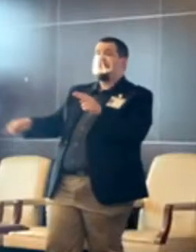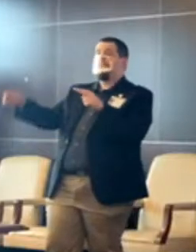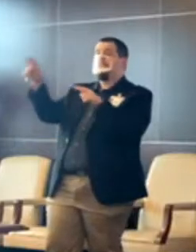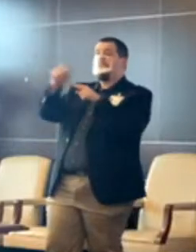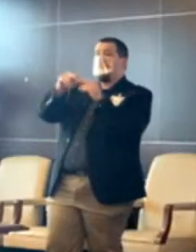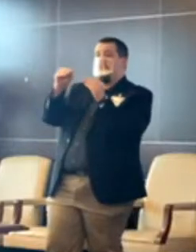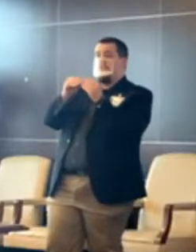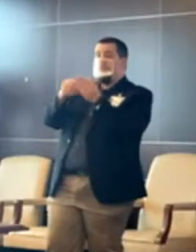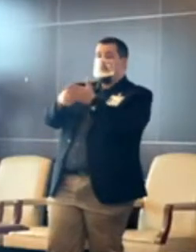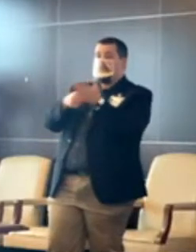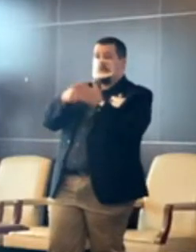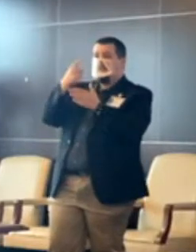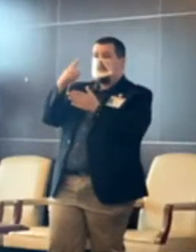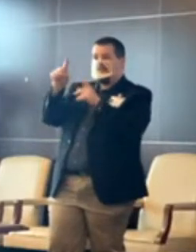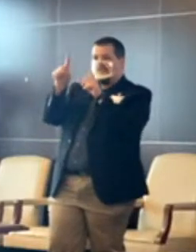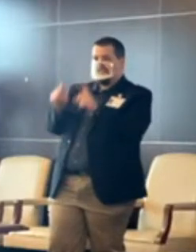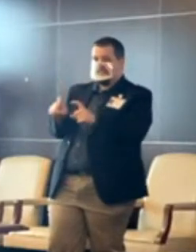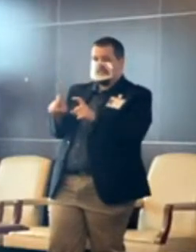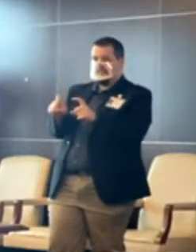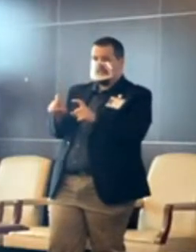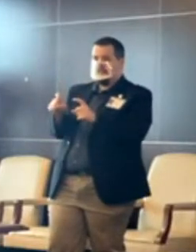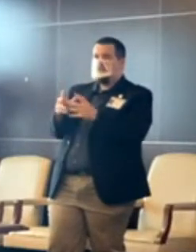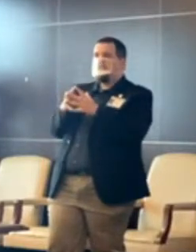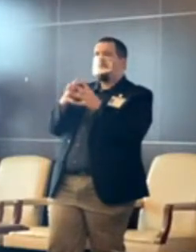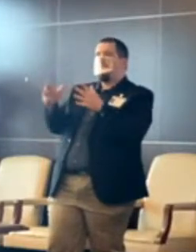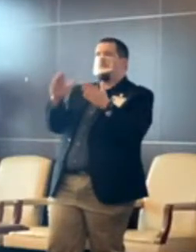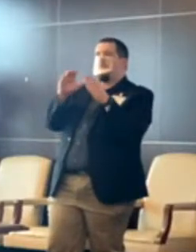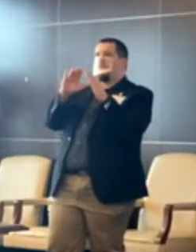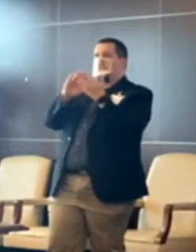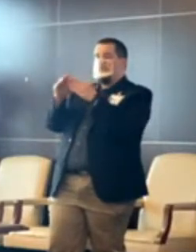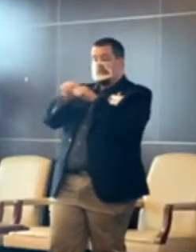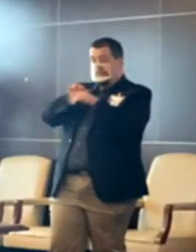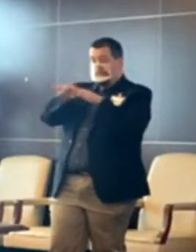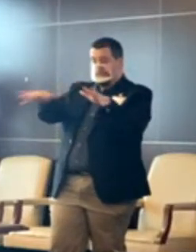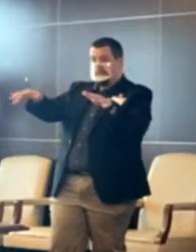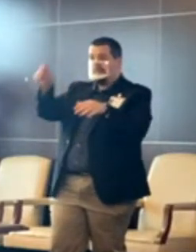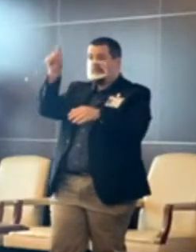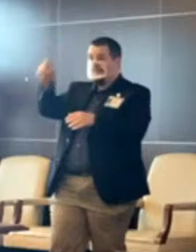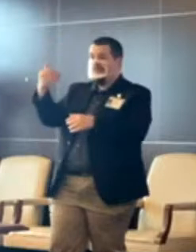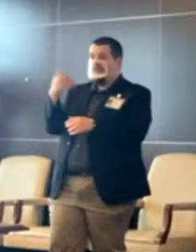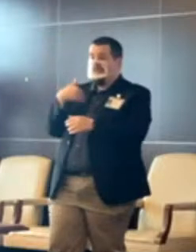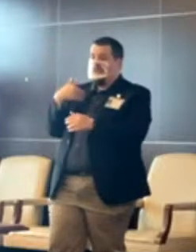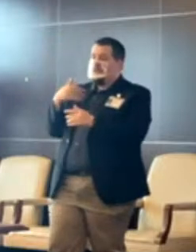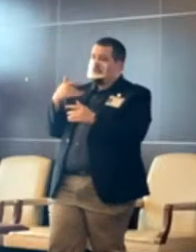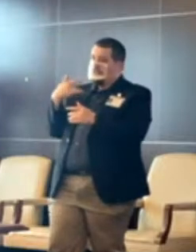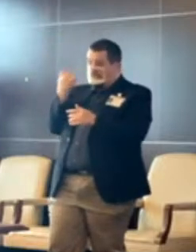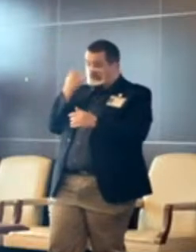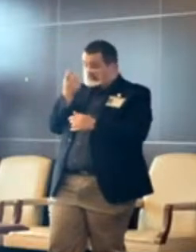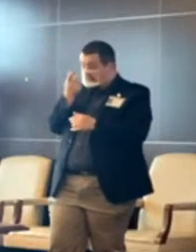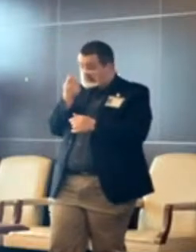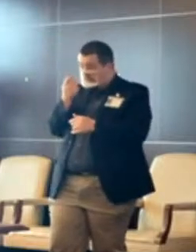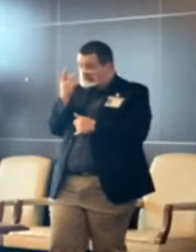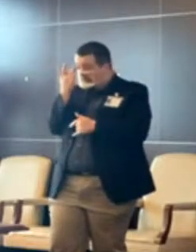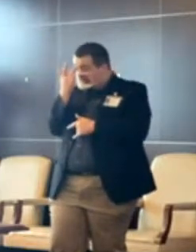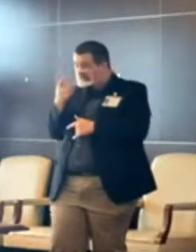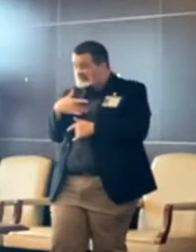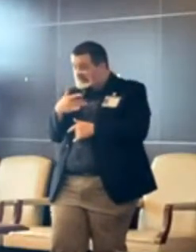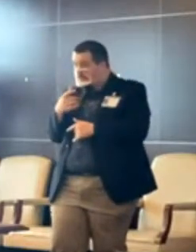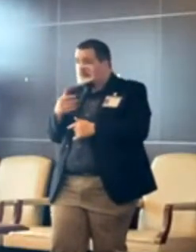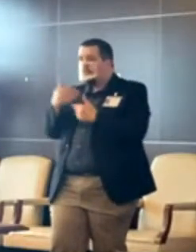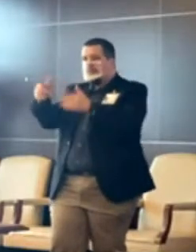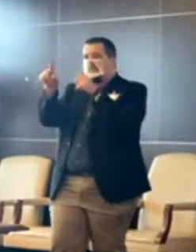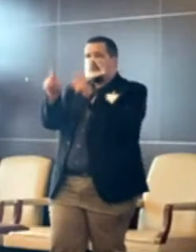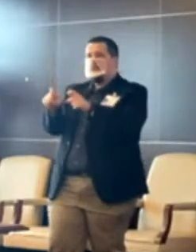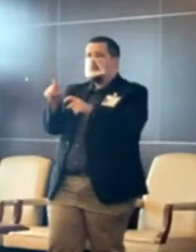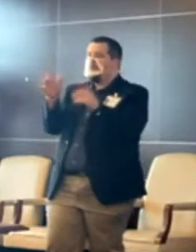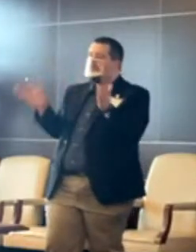increase in demand for testing. With so much community spread, we all need to have a very low threshold for testing. So I can't